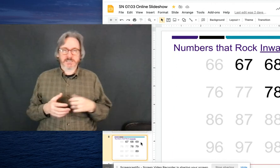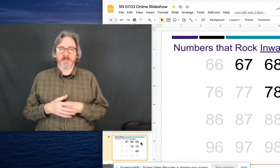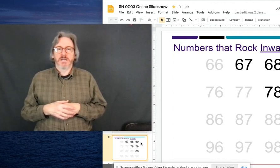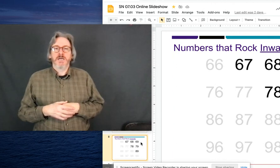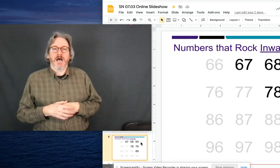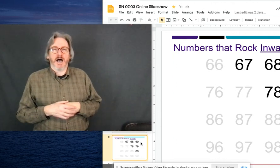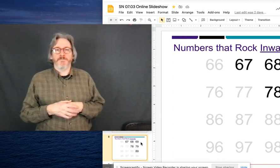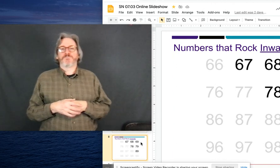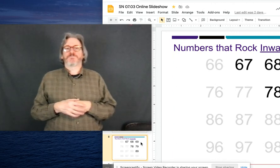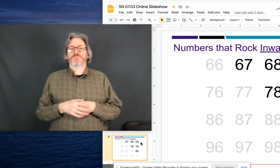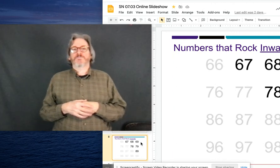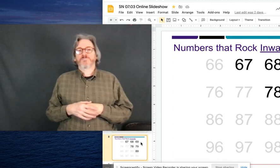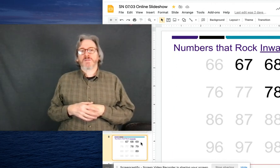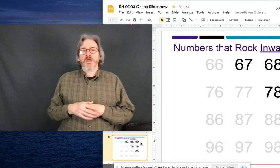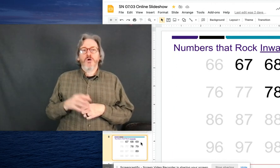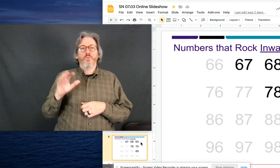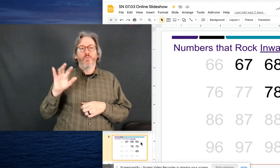ridiculous.